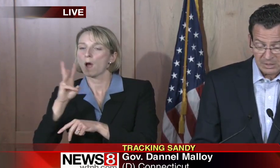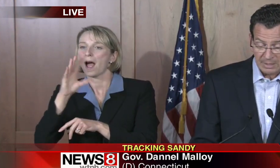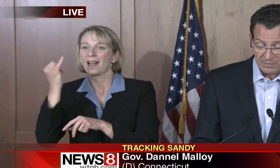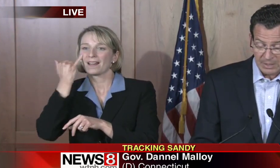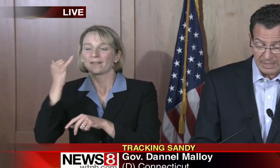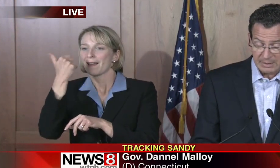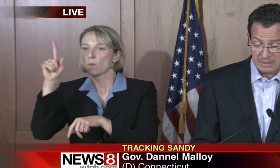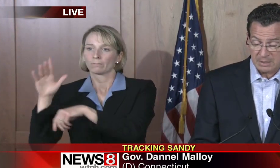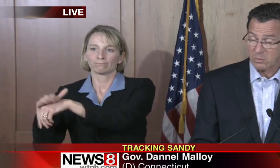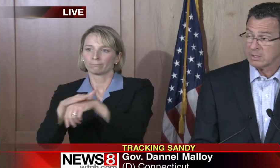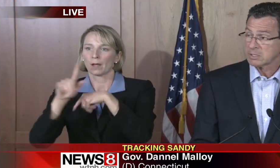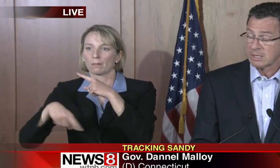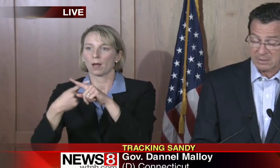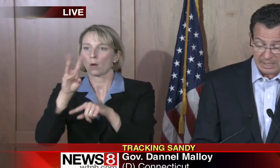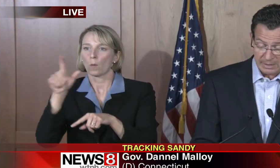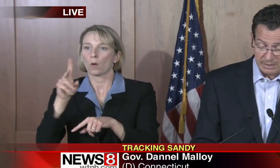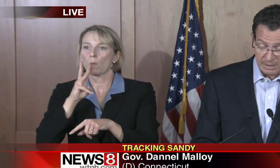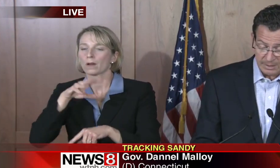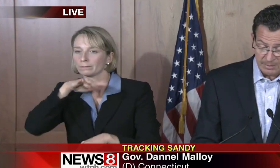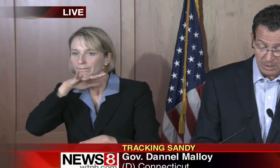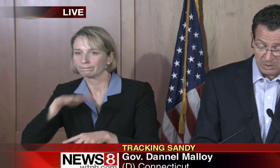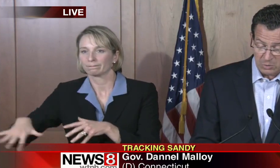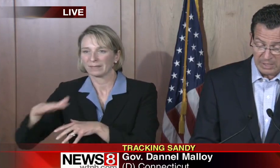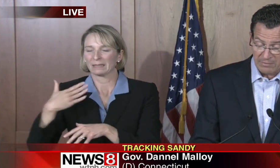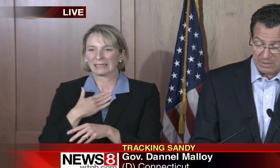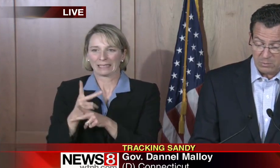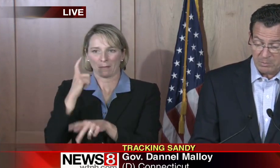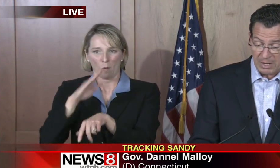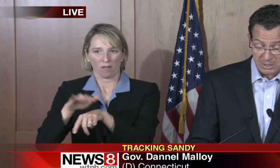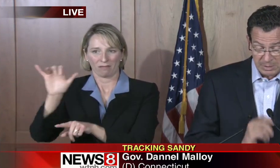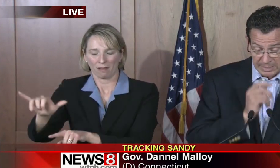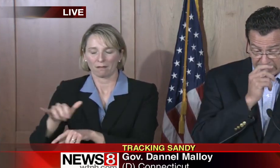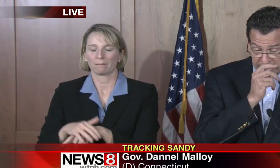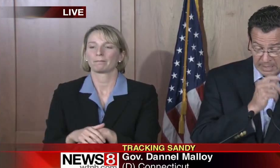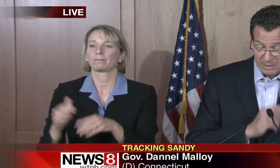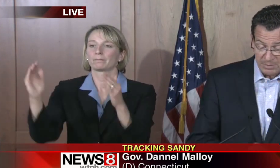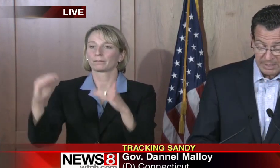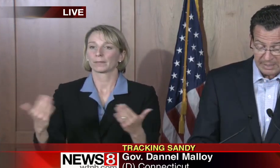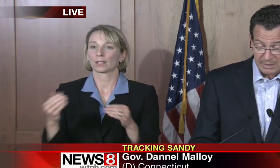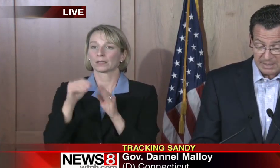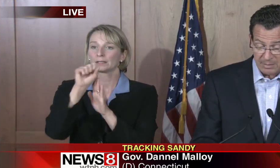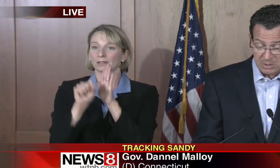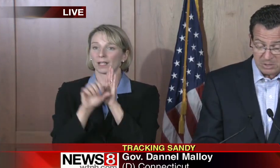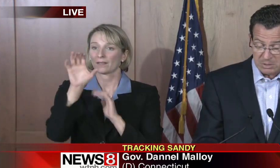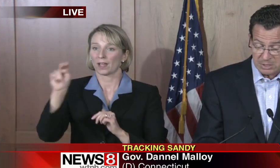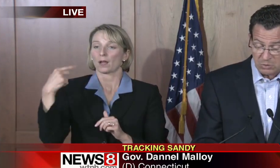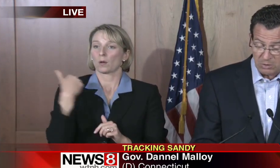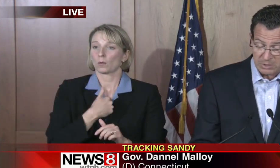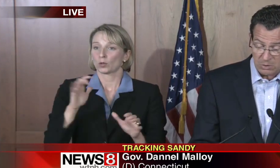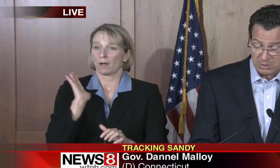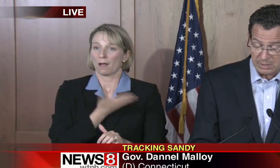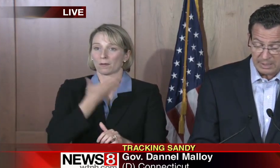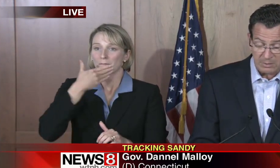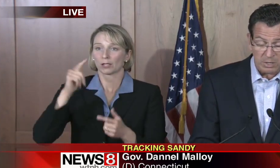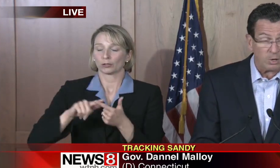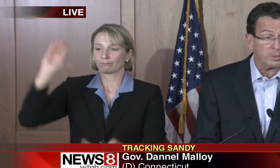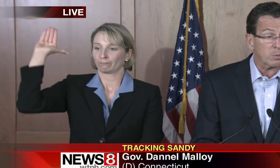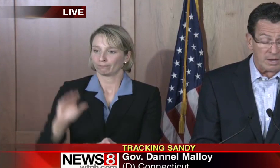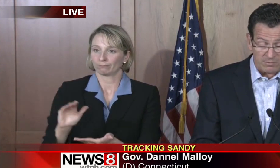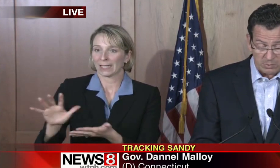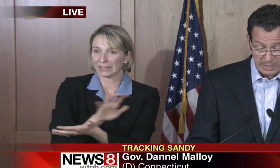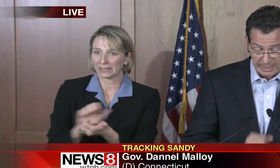The state of Connecticut, we in the state of Connecticut are doing everything we possibly can to mitigate the damages this storm is causing, and